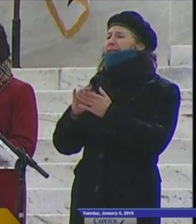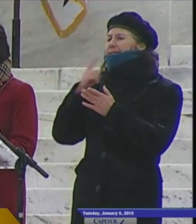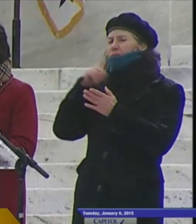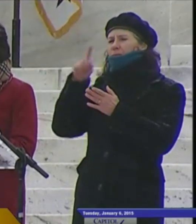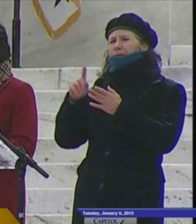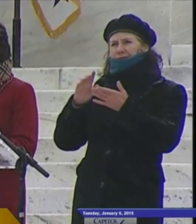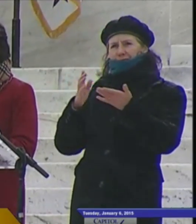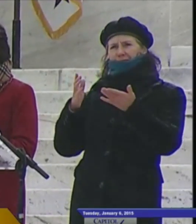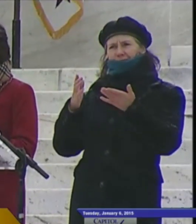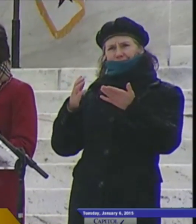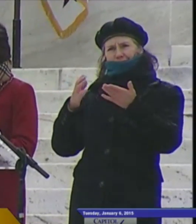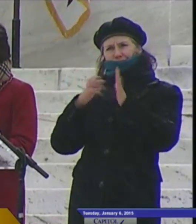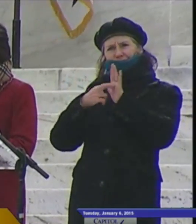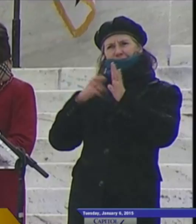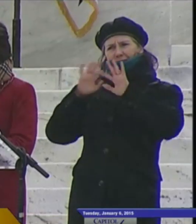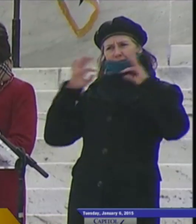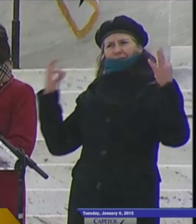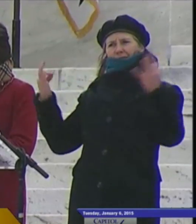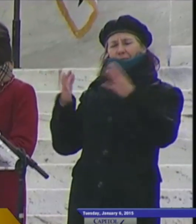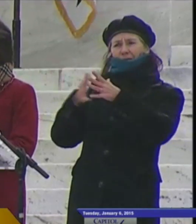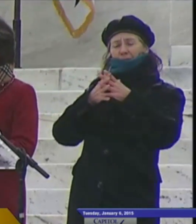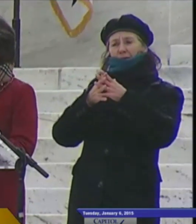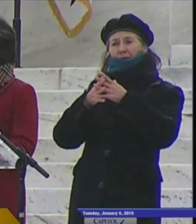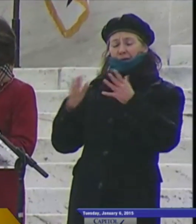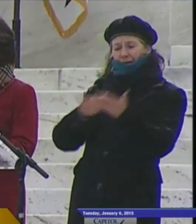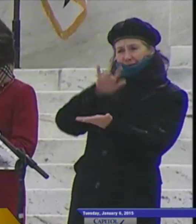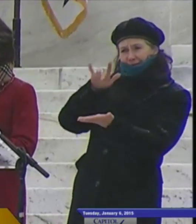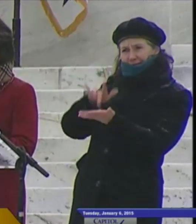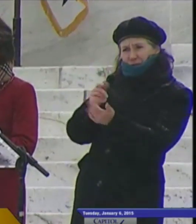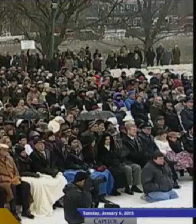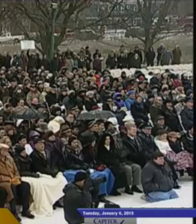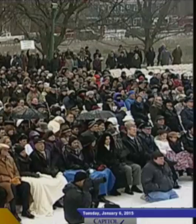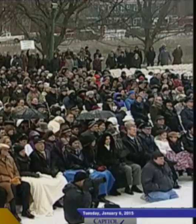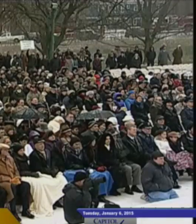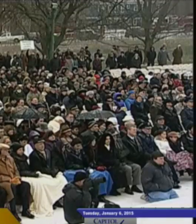America, recognizing that at the heart of the matter, we're bound to one another.